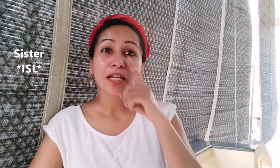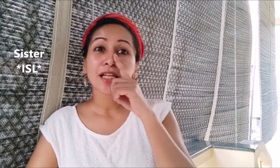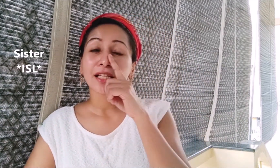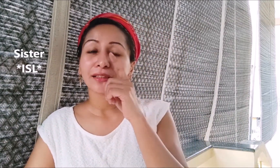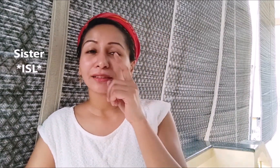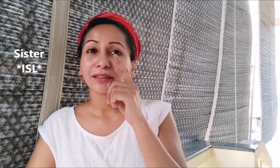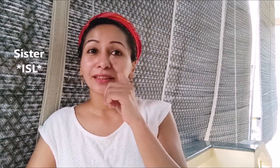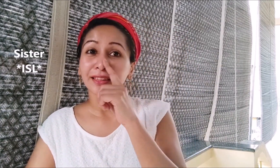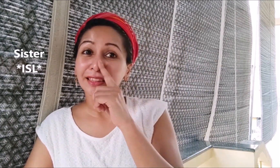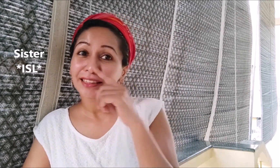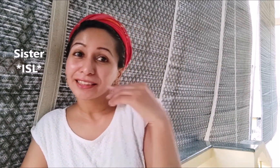Sister,